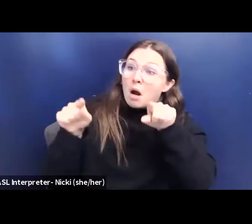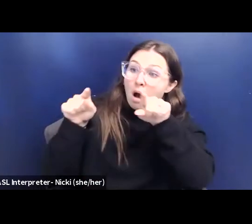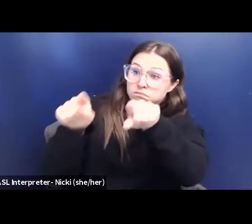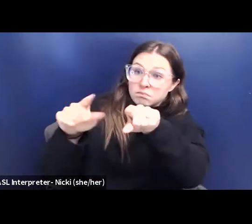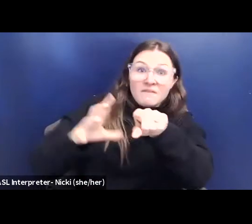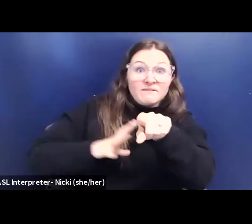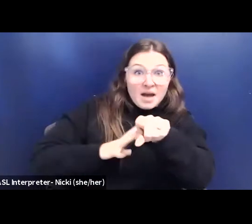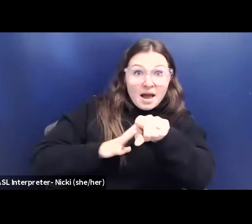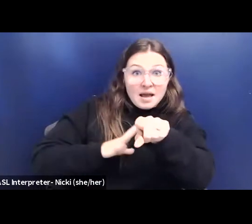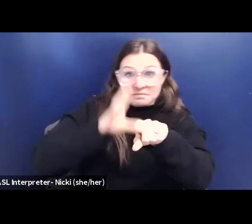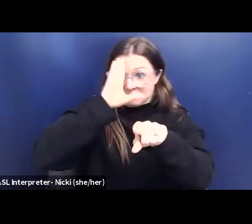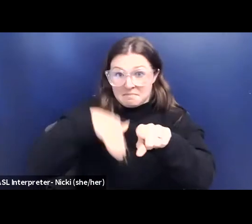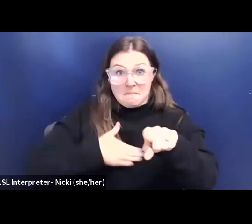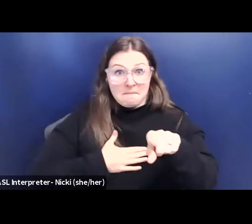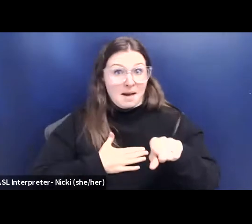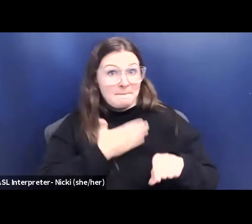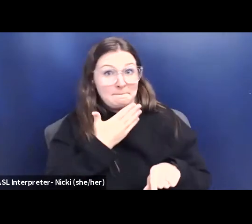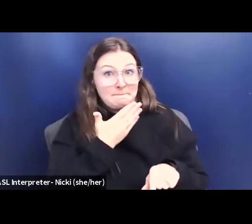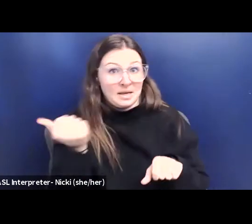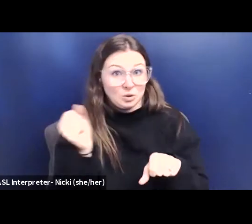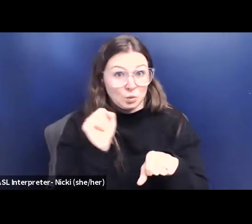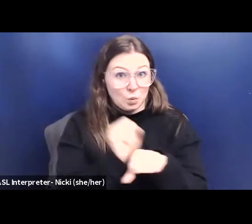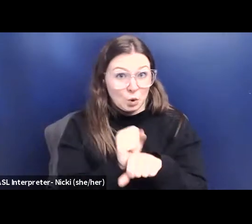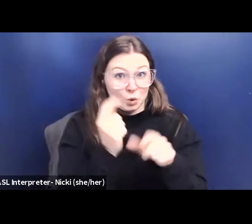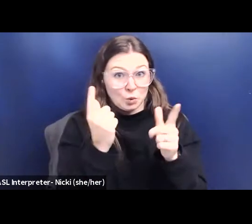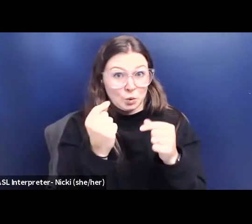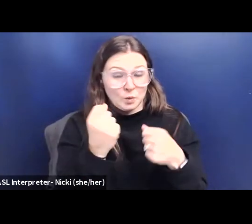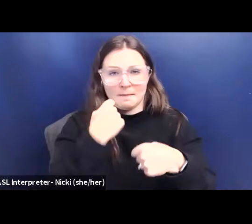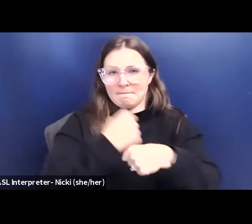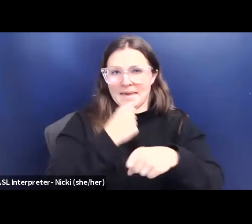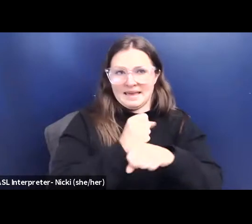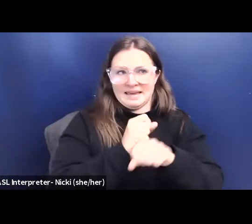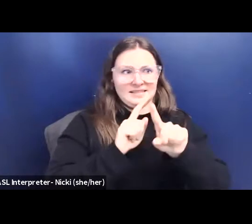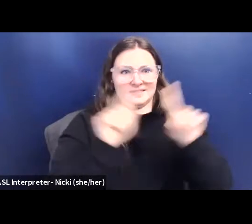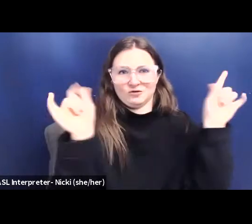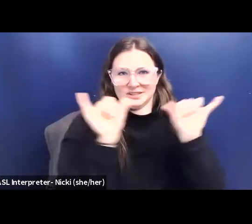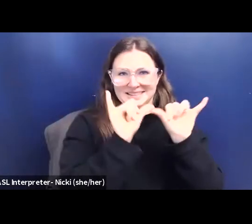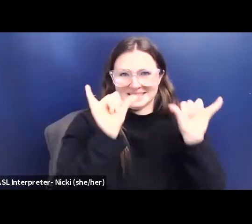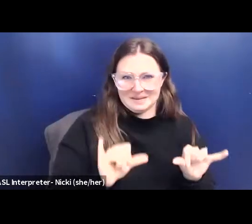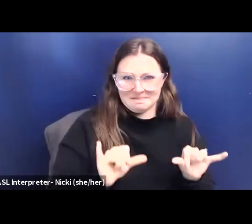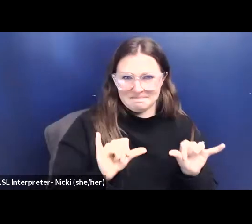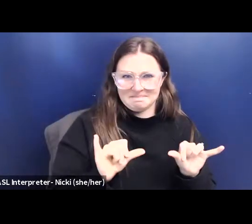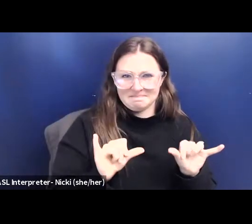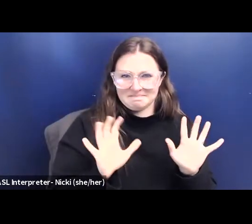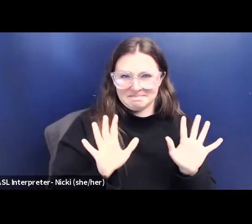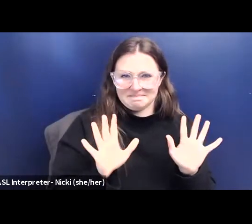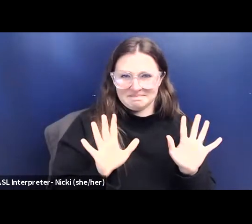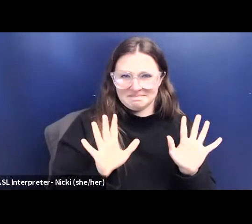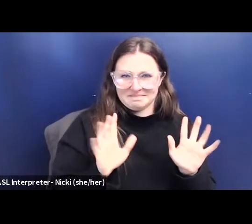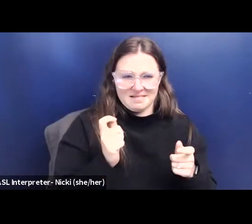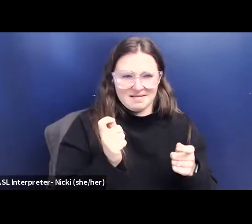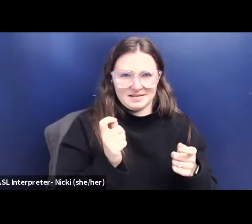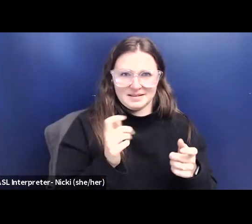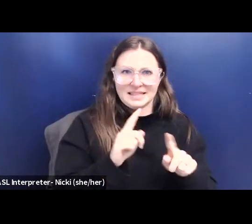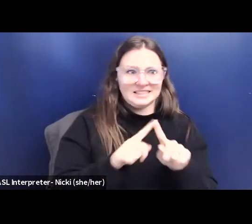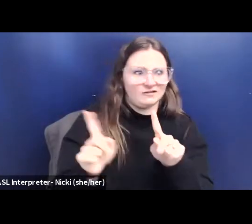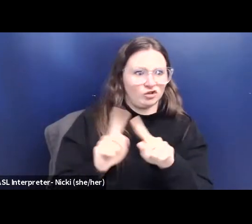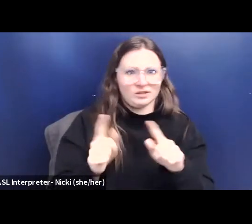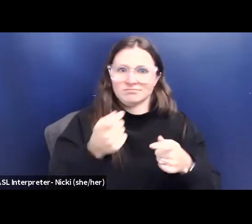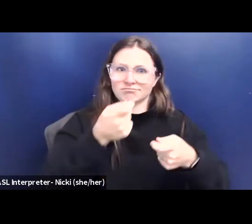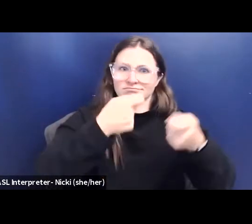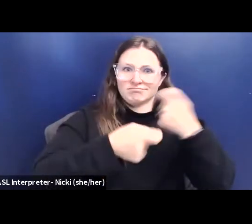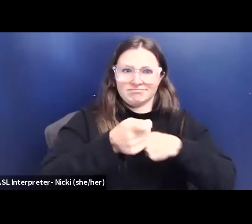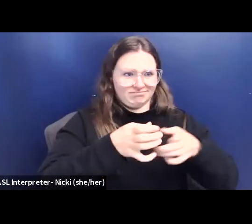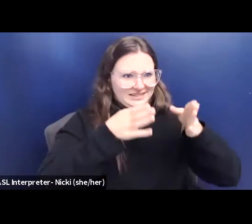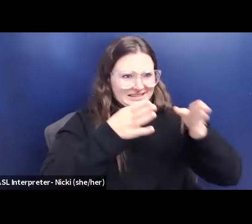best work is creating alternative systems and to really offer other ways of doing this